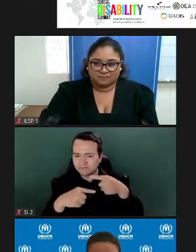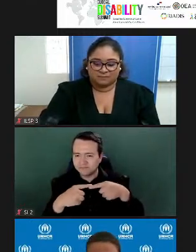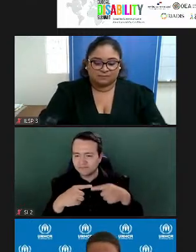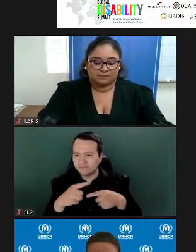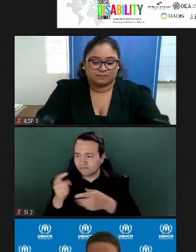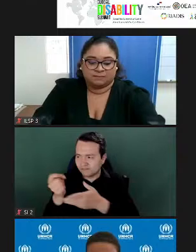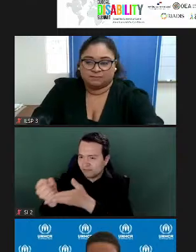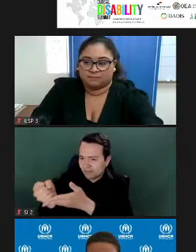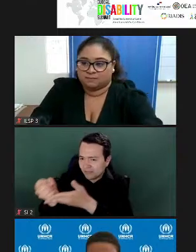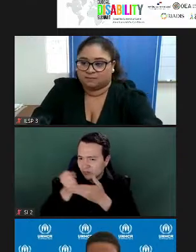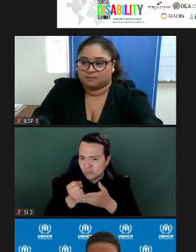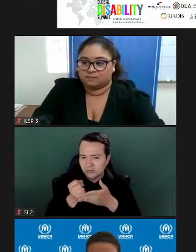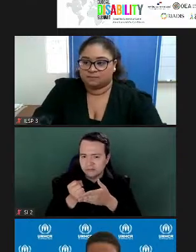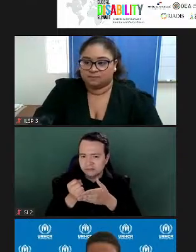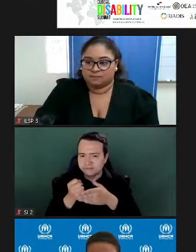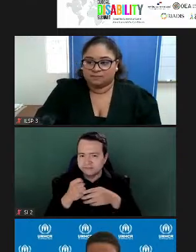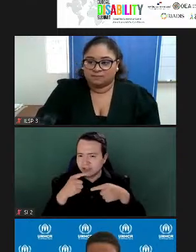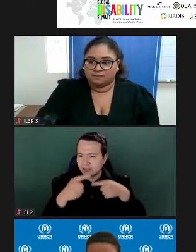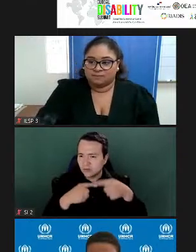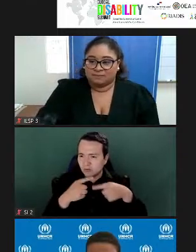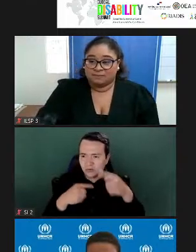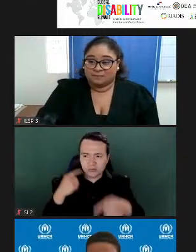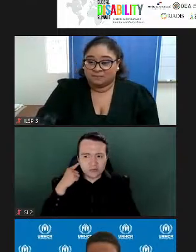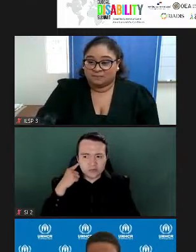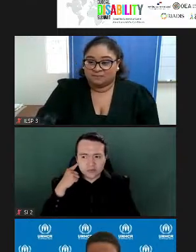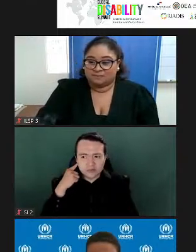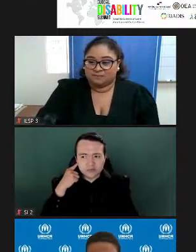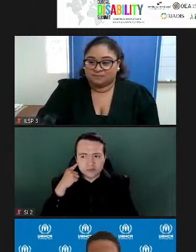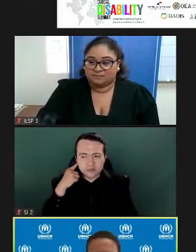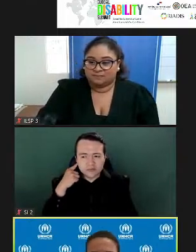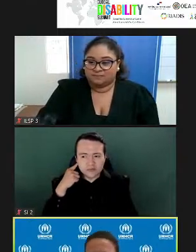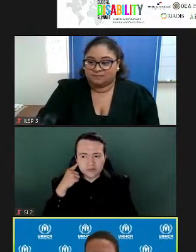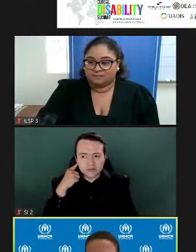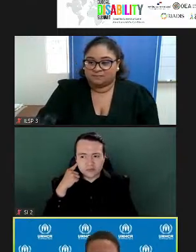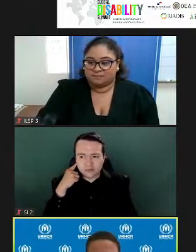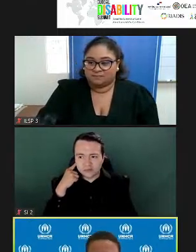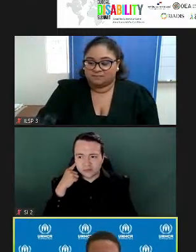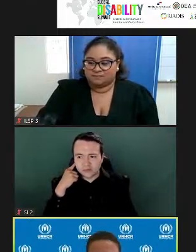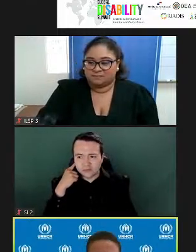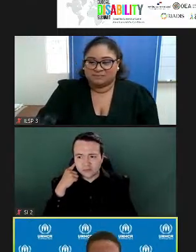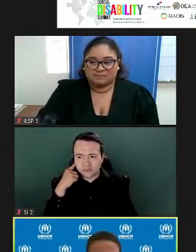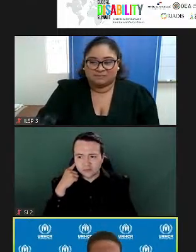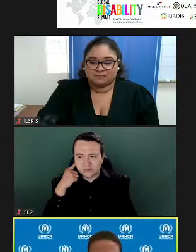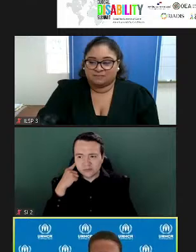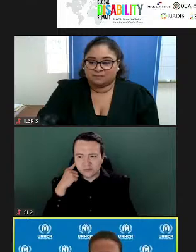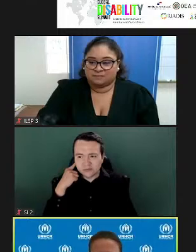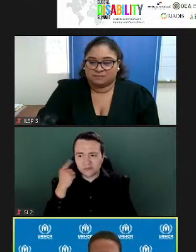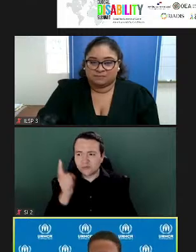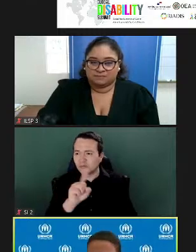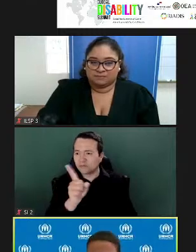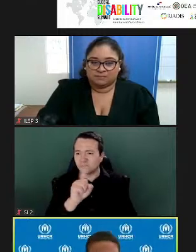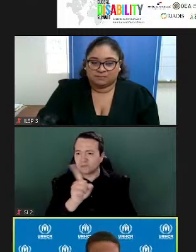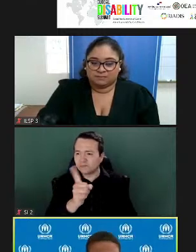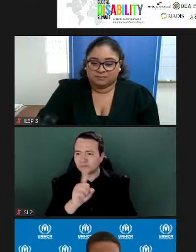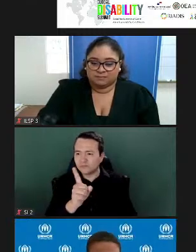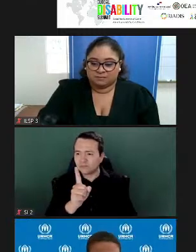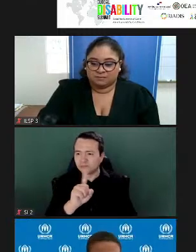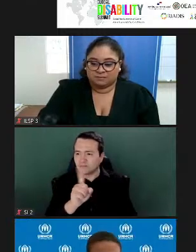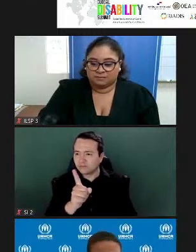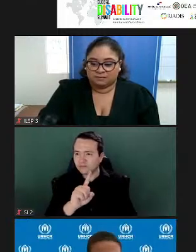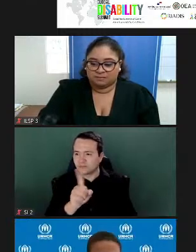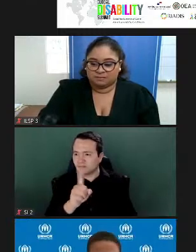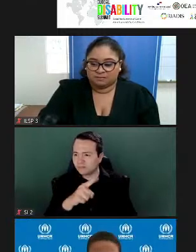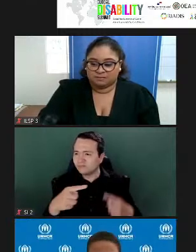if our colleagues can help us on that matter maybe yeah carry on now yes can you listen to me no